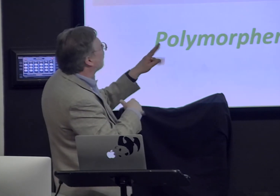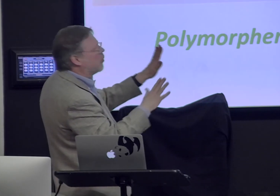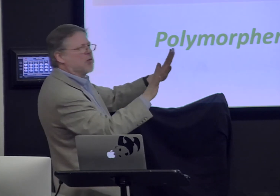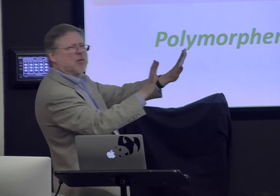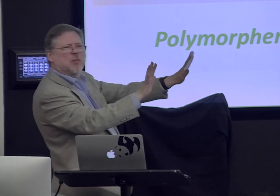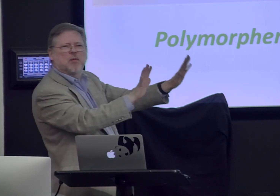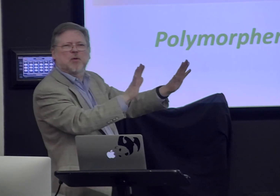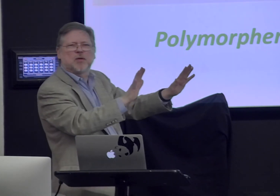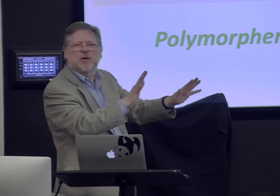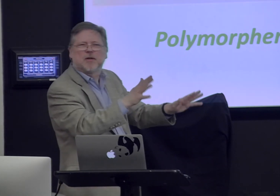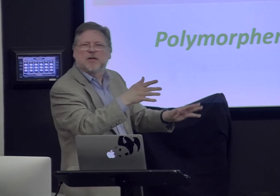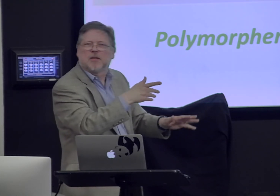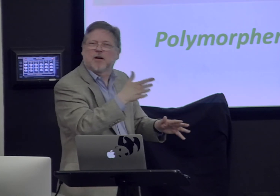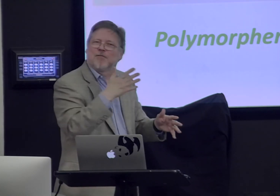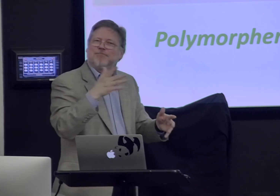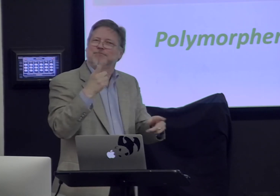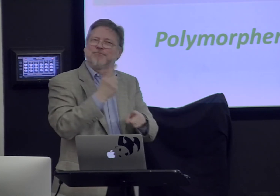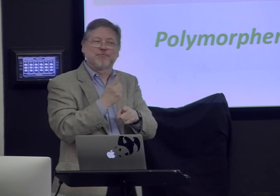is viewed as polymorphemic and polysyllabic.